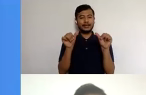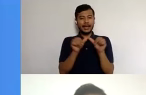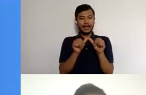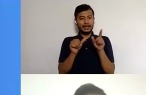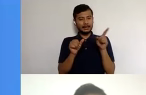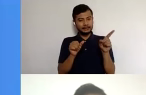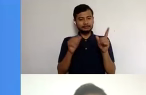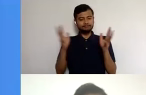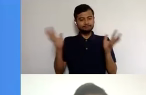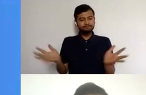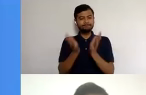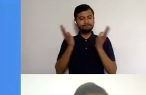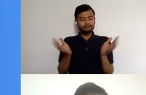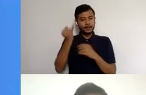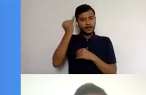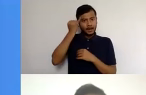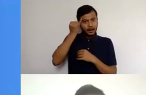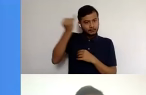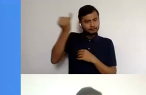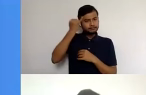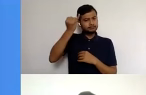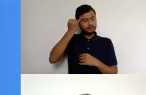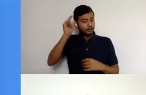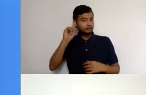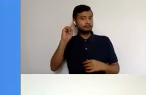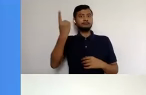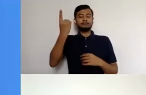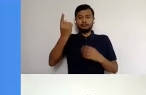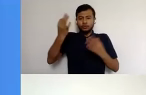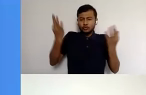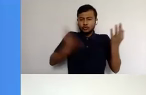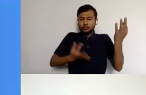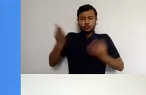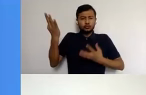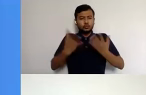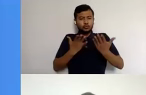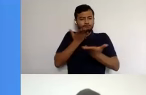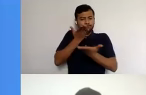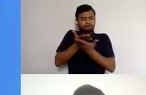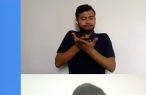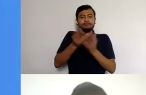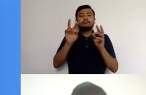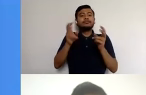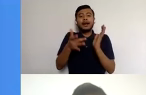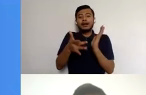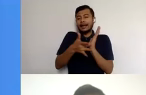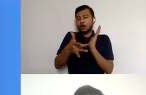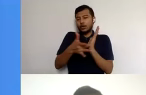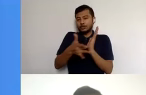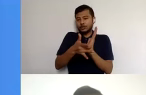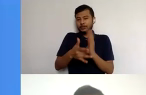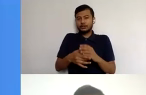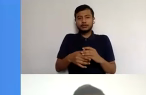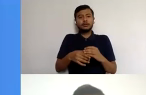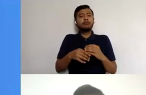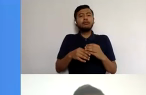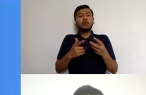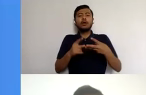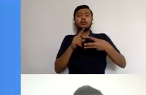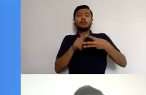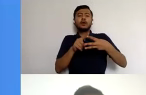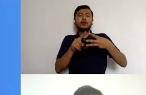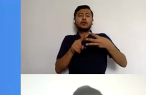innovation, including through open roaming. And I'll just step back quick and share with you. We have three simple pillars, and they've been our